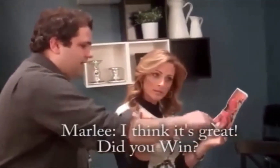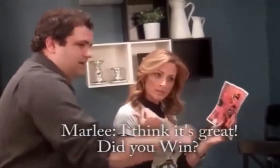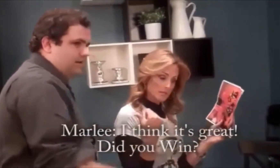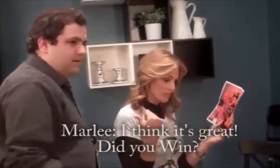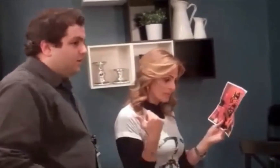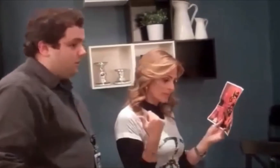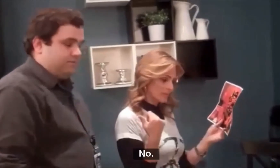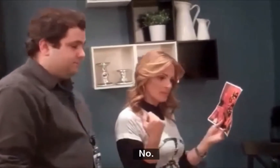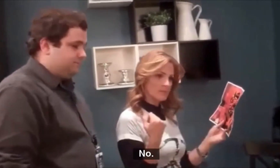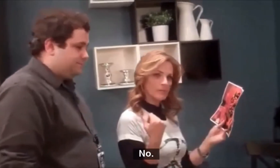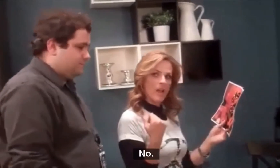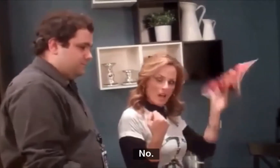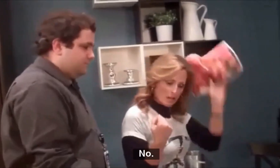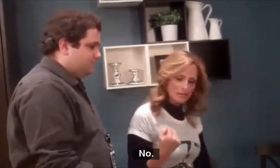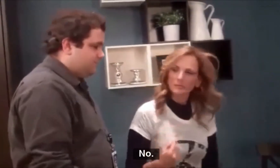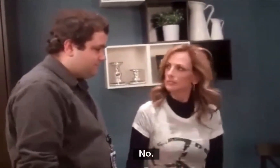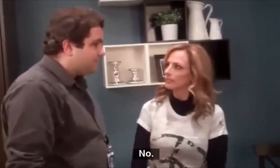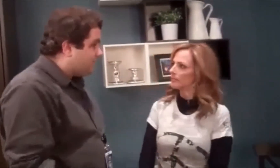Did you win? No.